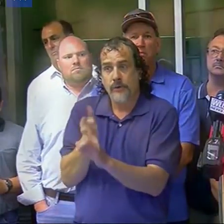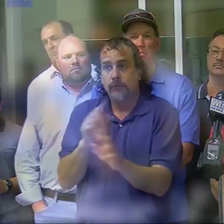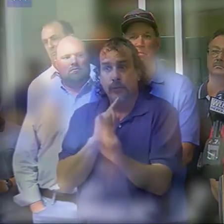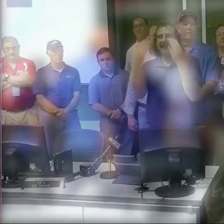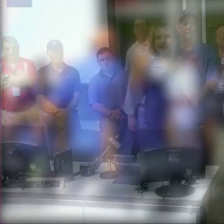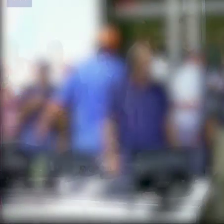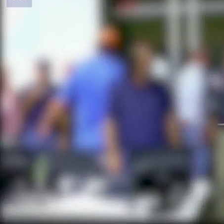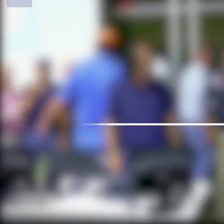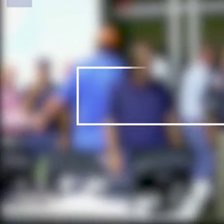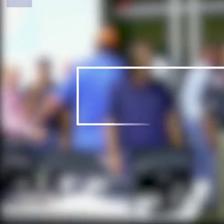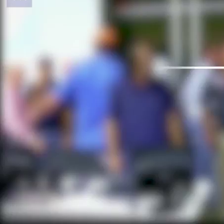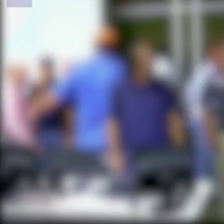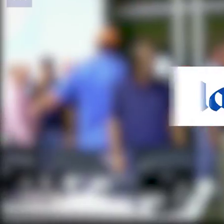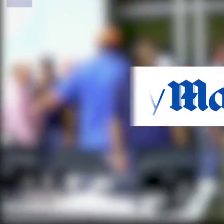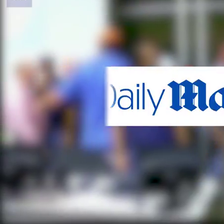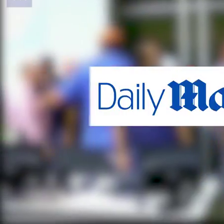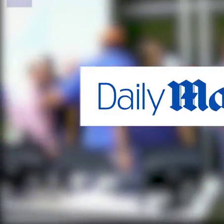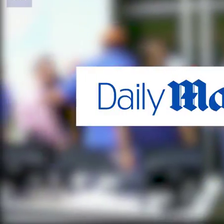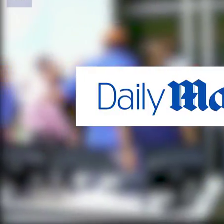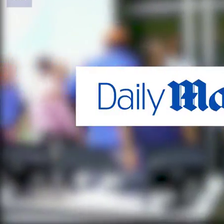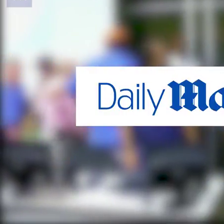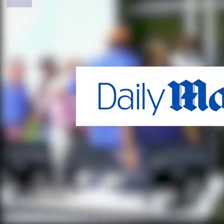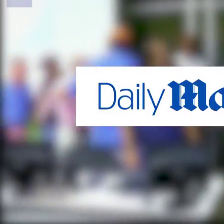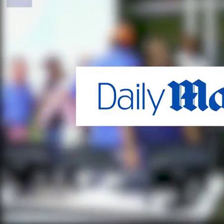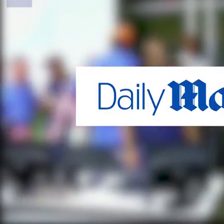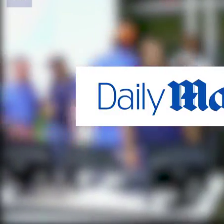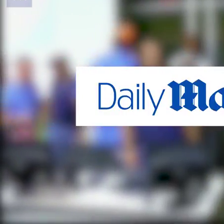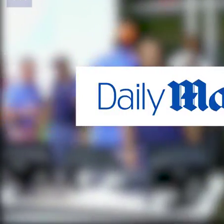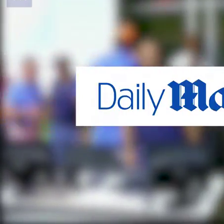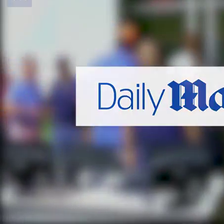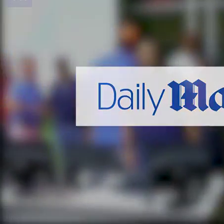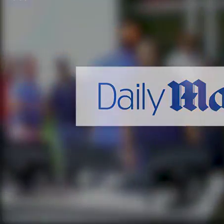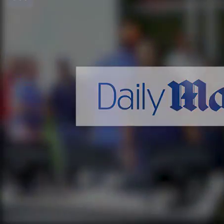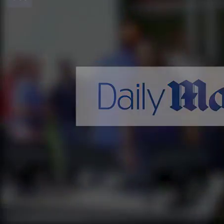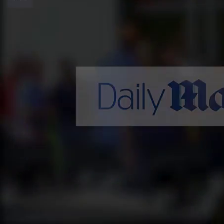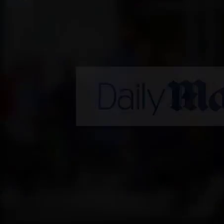to react to it.